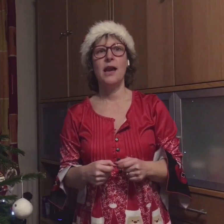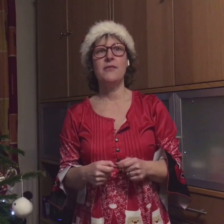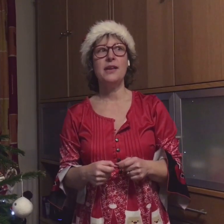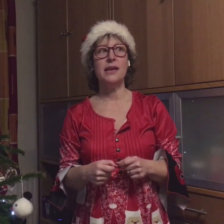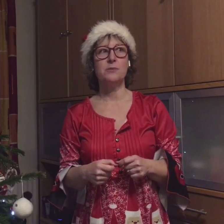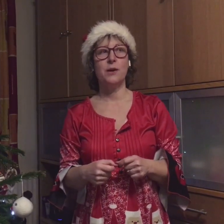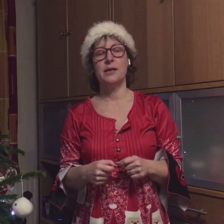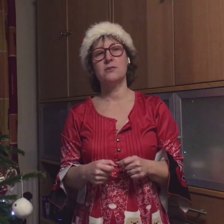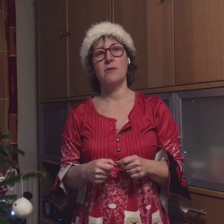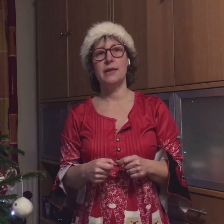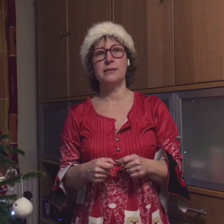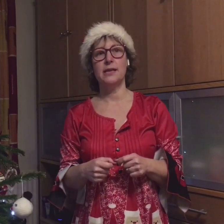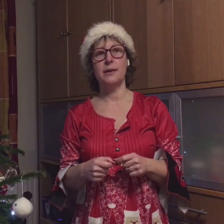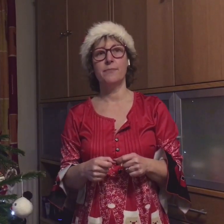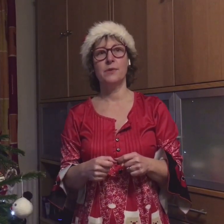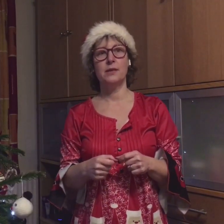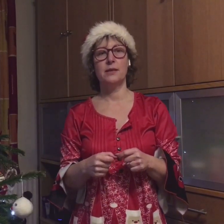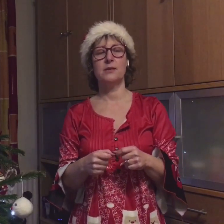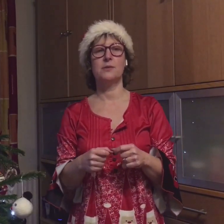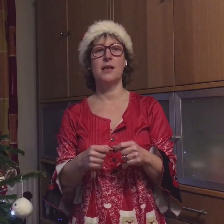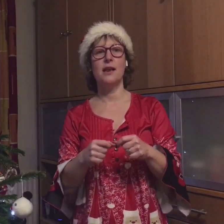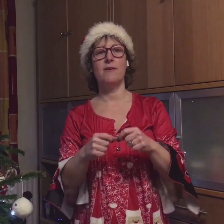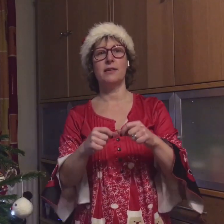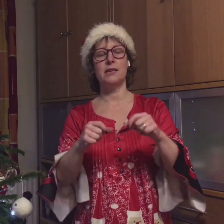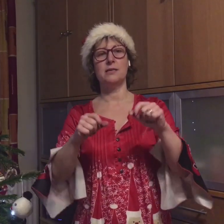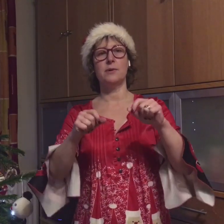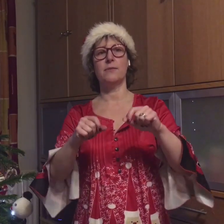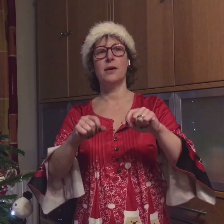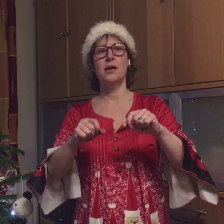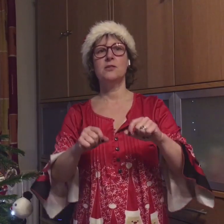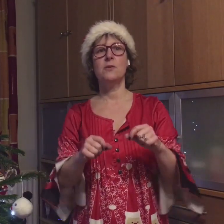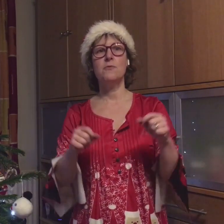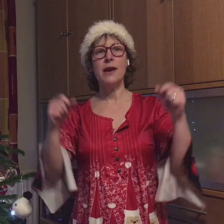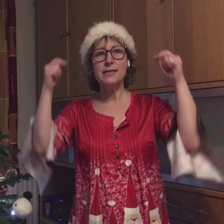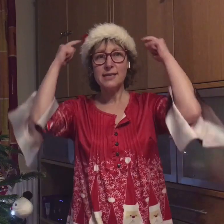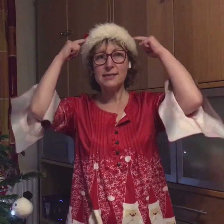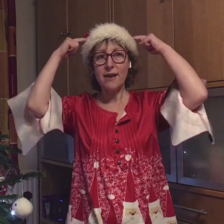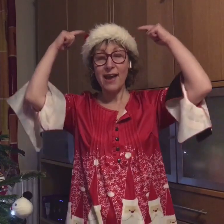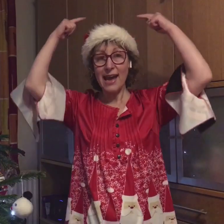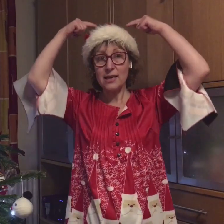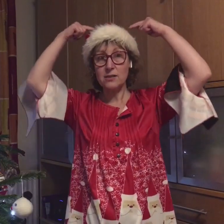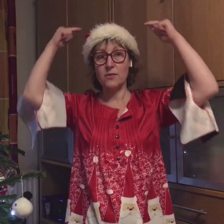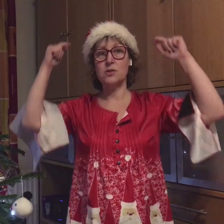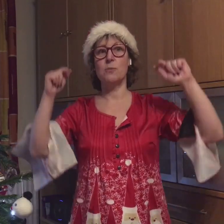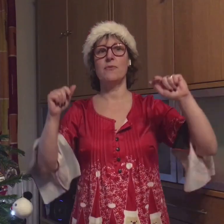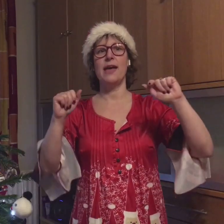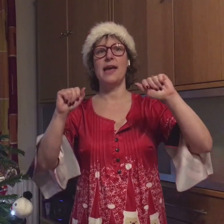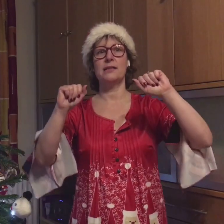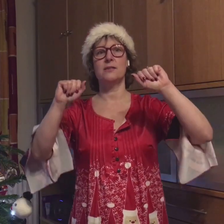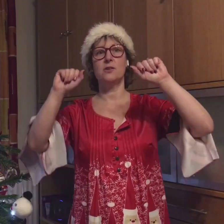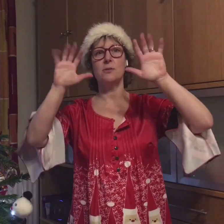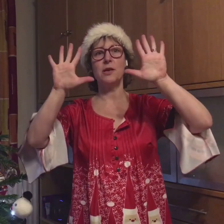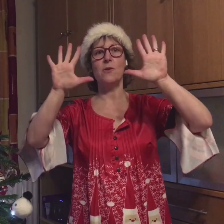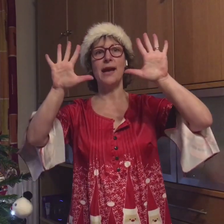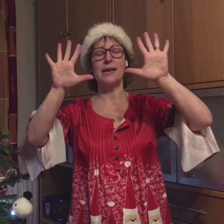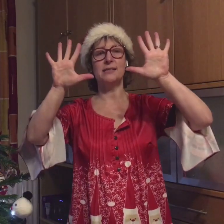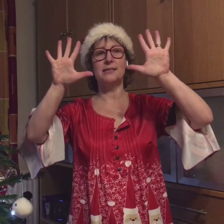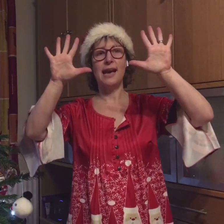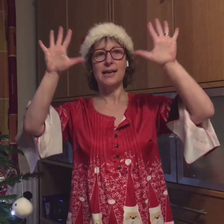And the next one is reindeer. This one's a lovely, easy one. So reindeers have antlers on the top of their head. So you want to make your hands into